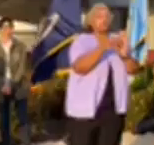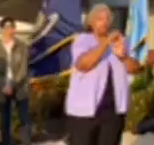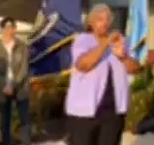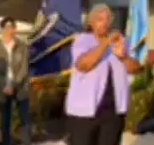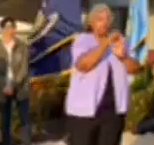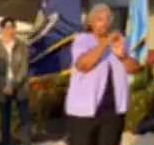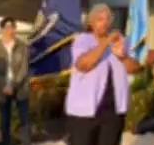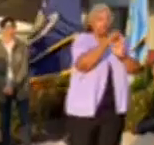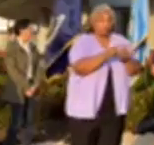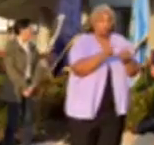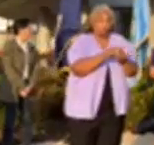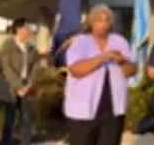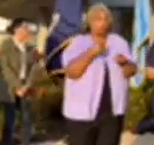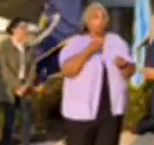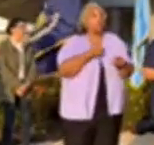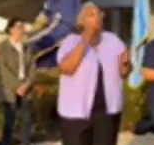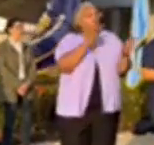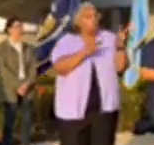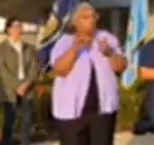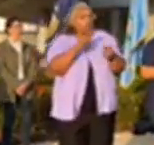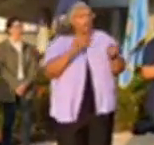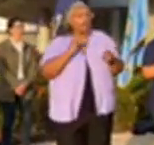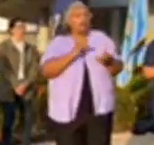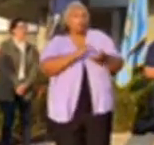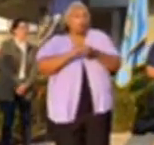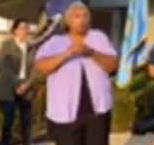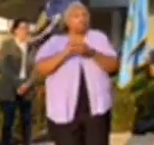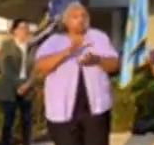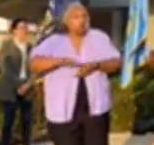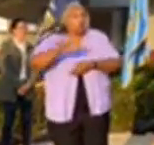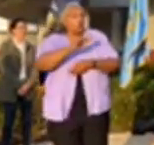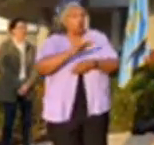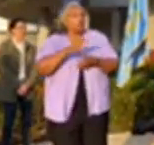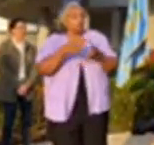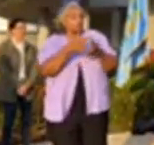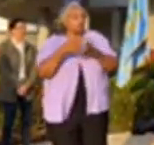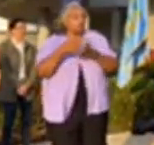Louisiana, but as we our partners throughout the United States, that parks are still